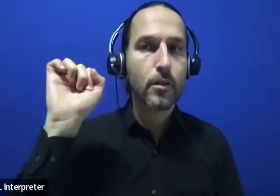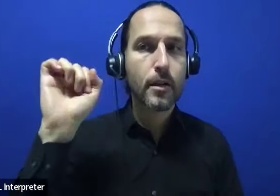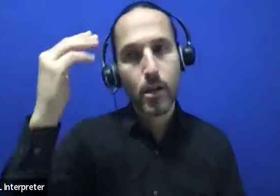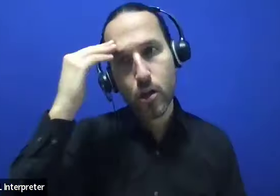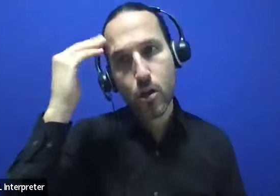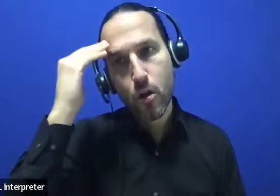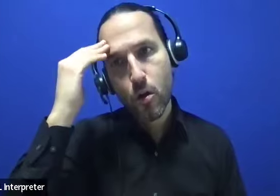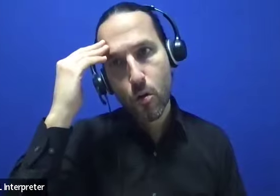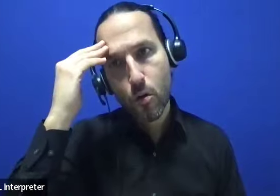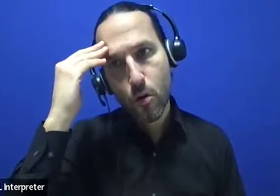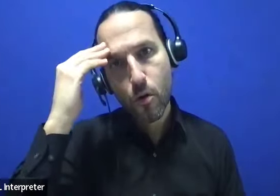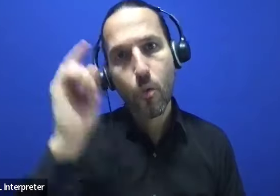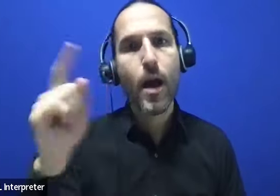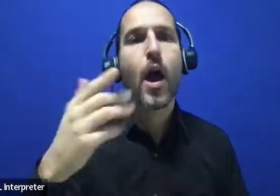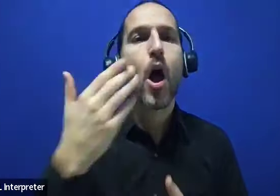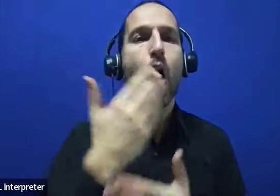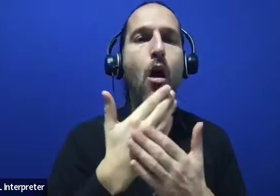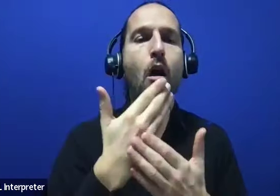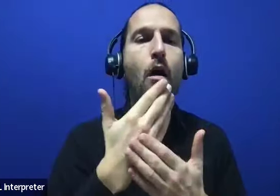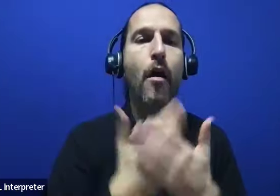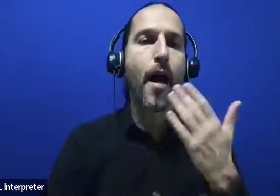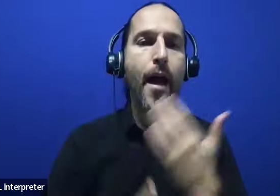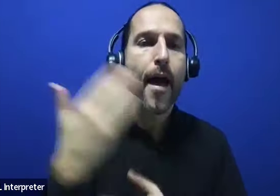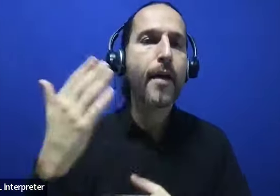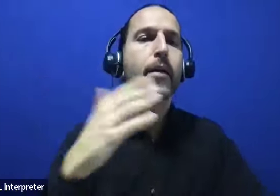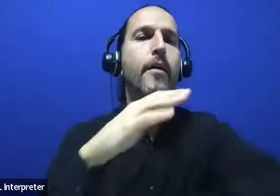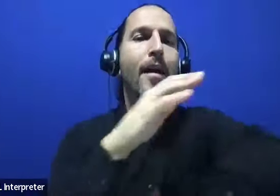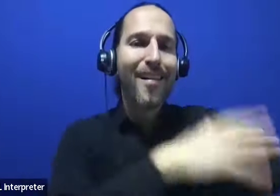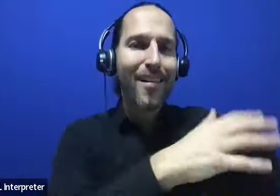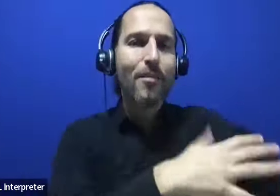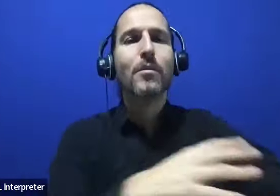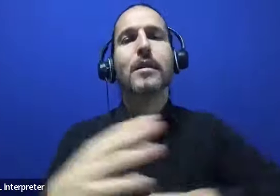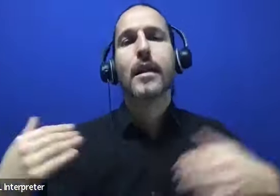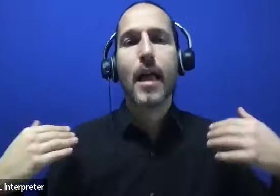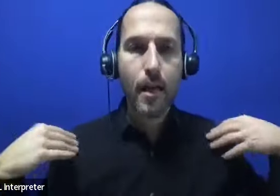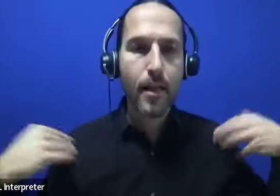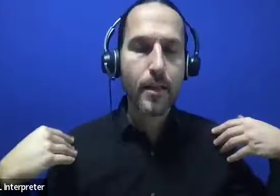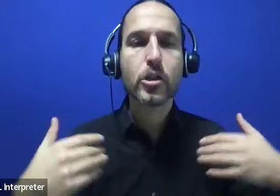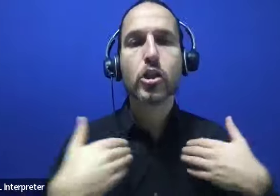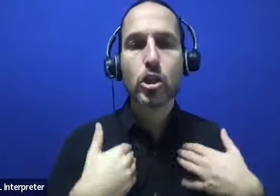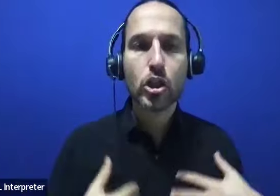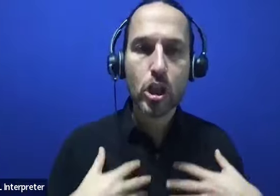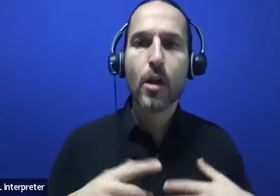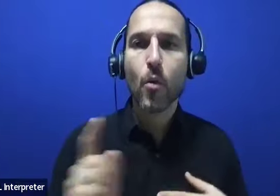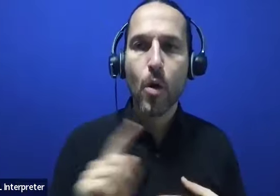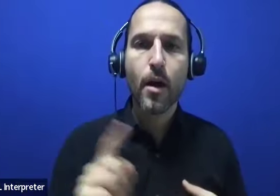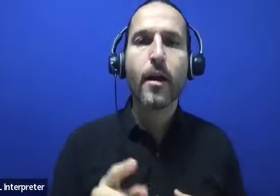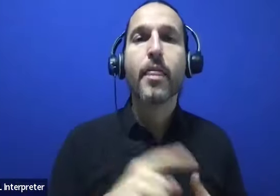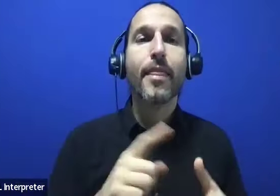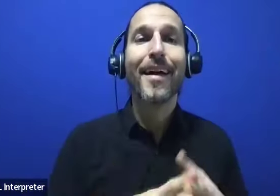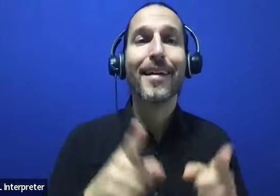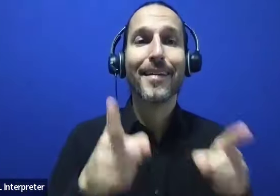where your arm and elbows and even into your chest are. And when one foot is over the